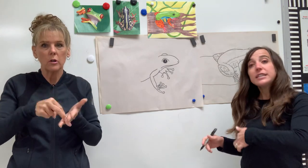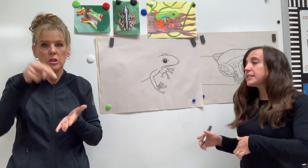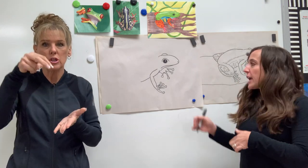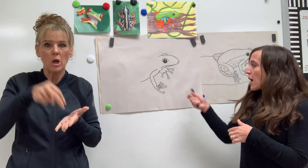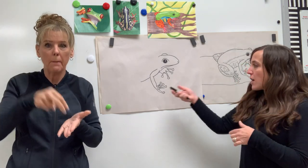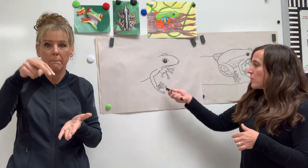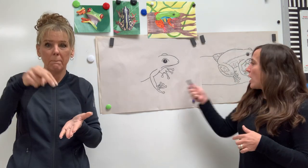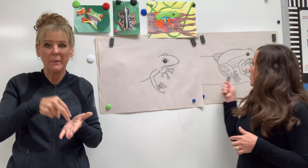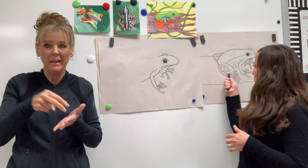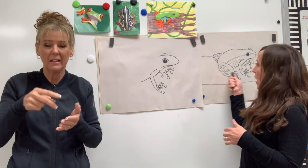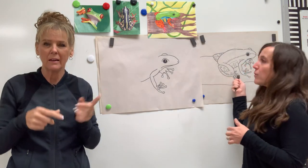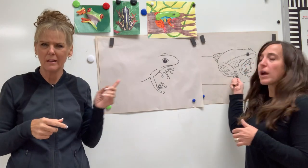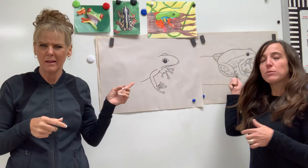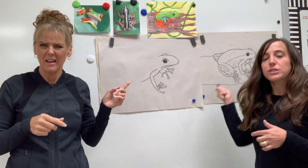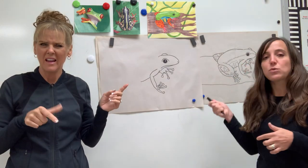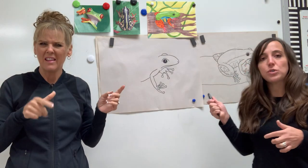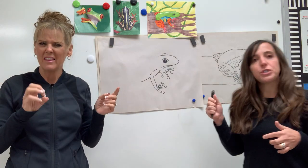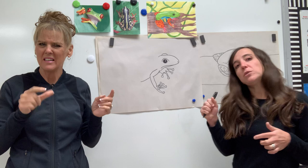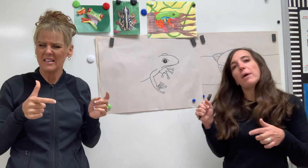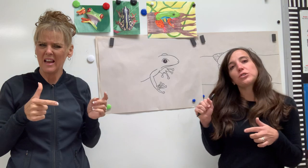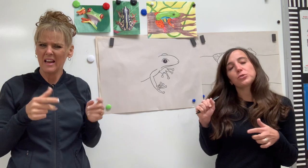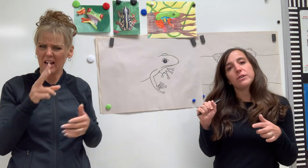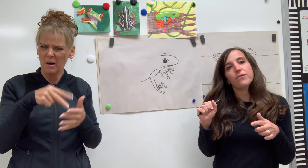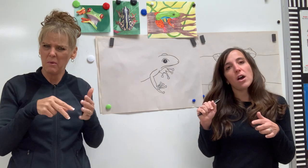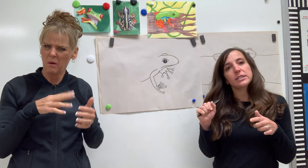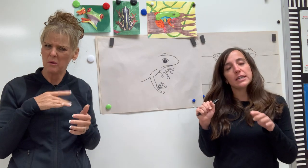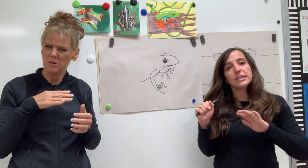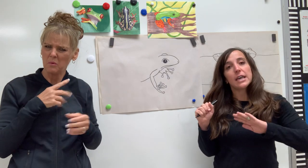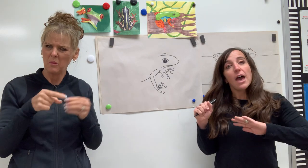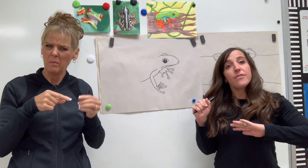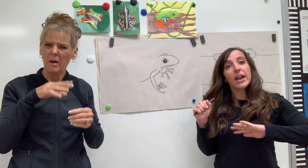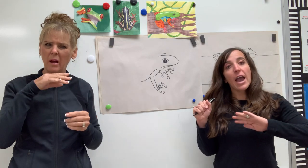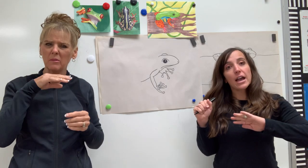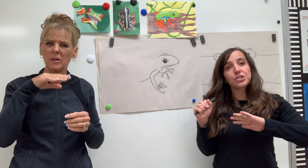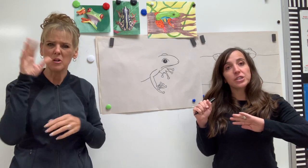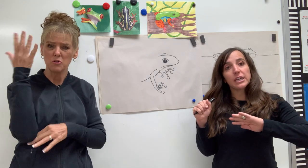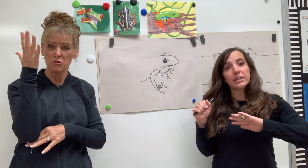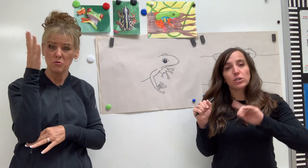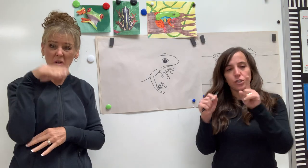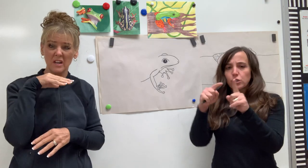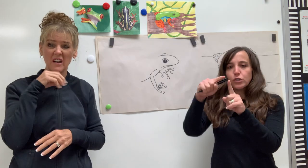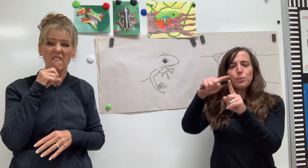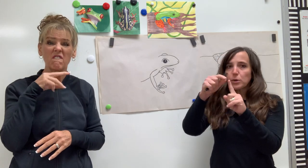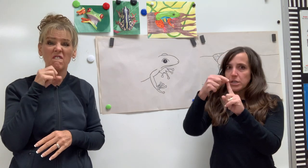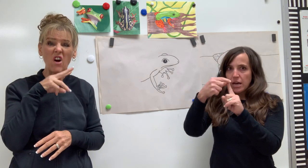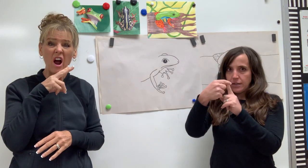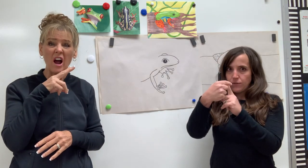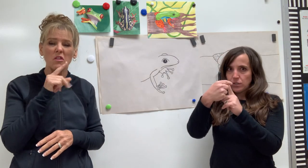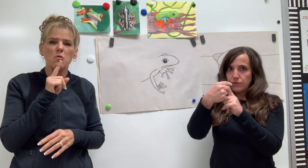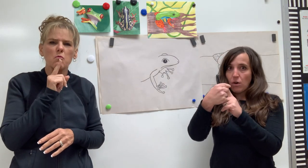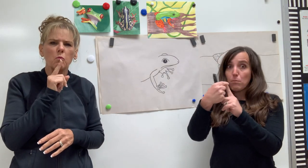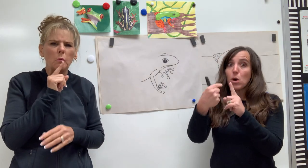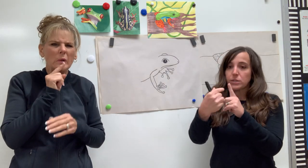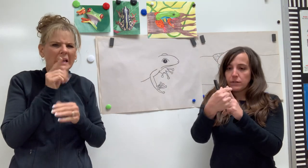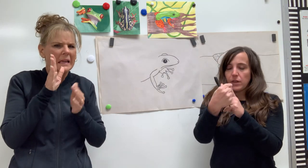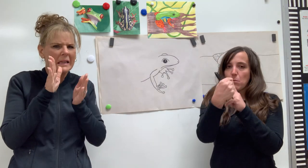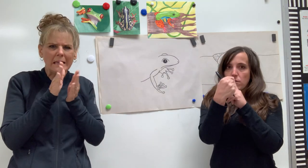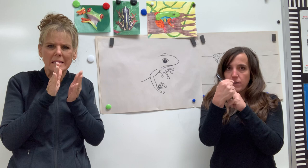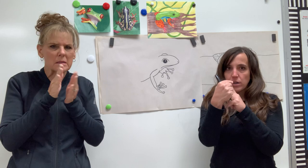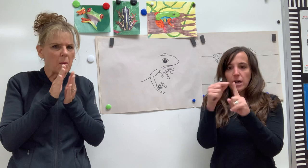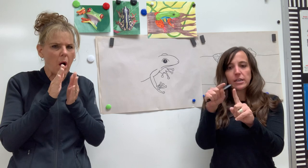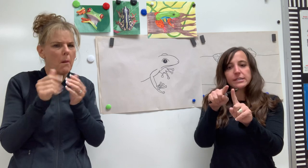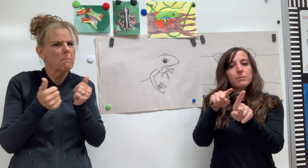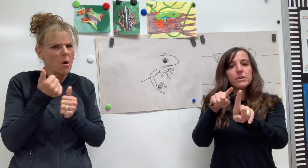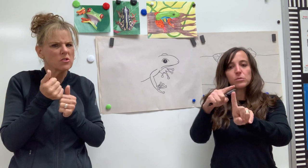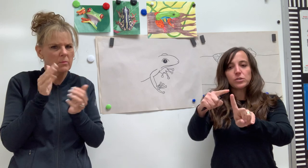And this leg, I read what's cool too about tree frogs is they actually, they're super tiny, first of all. Most of them